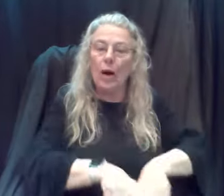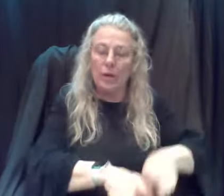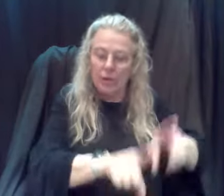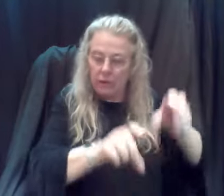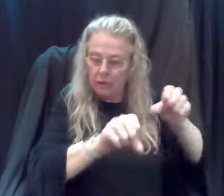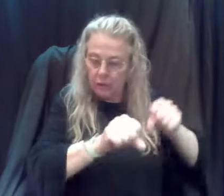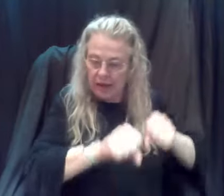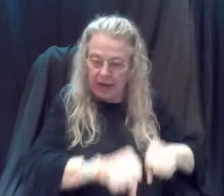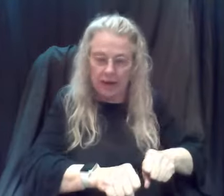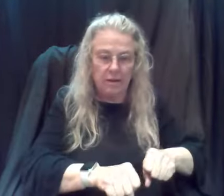you can.